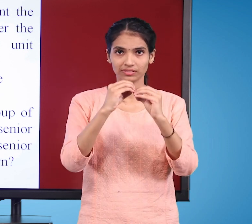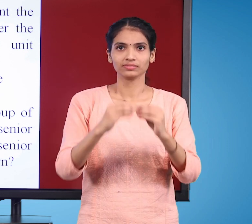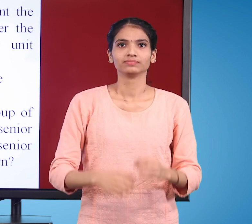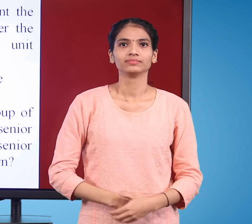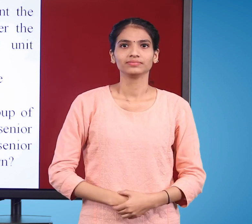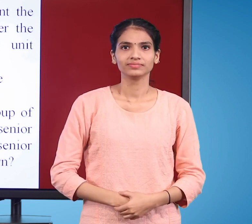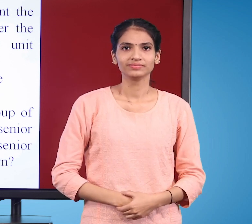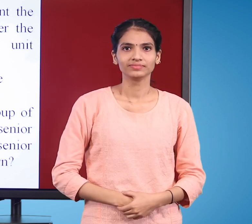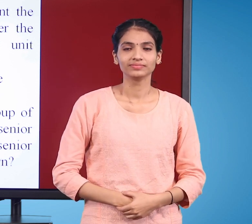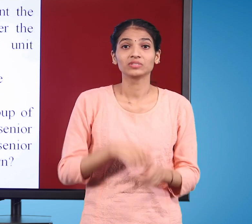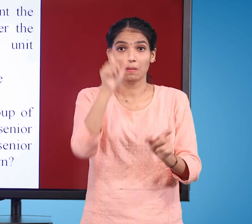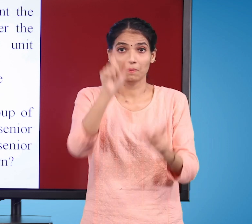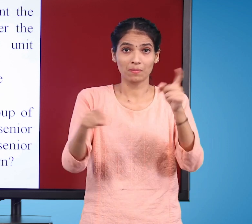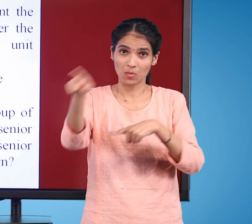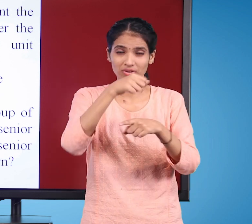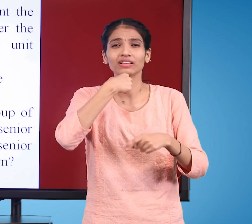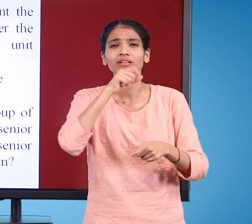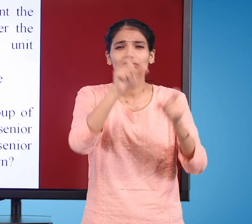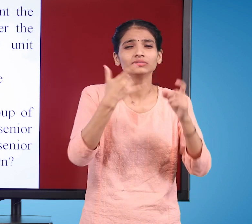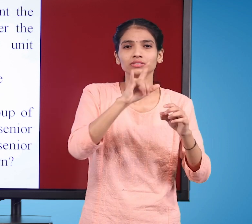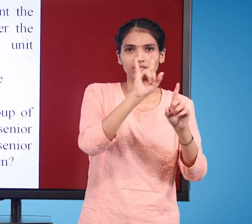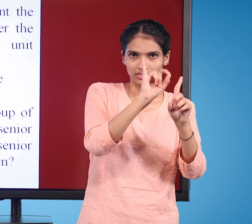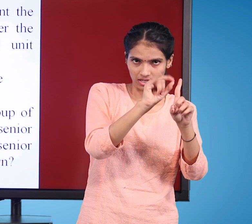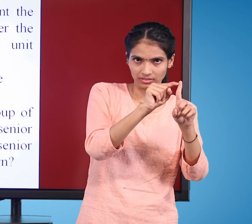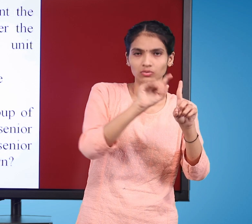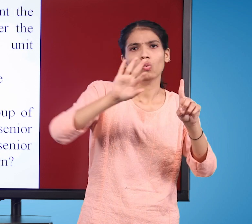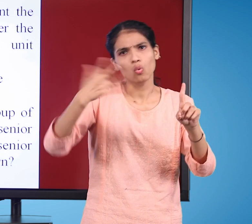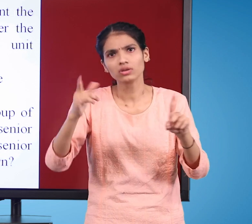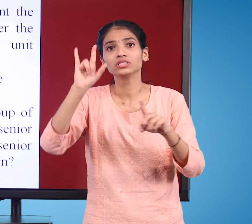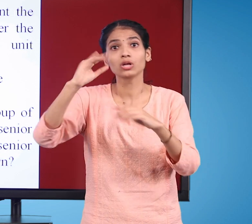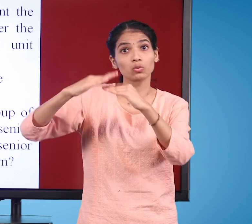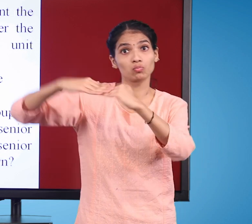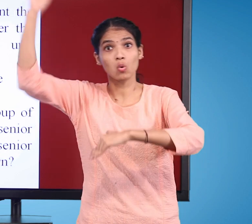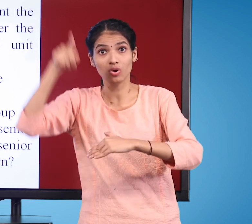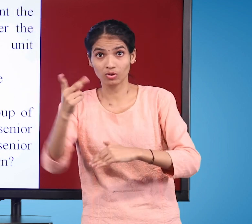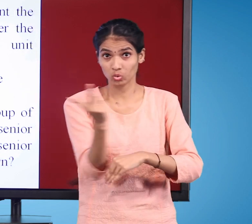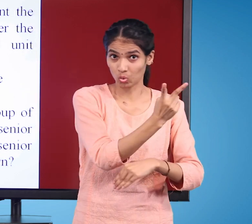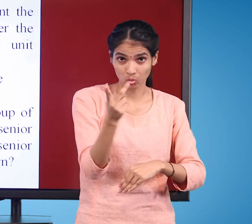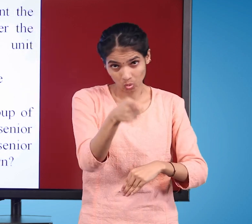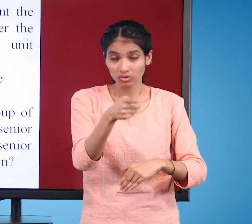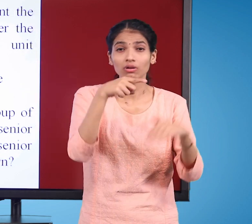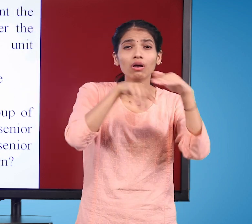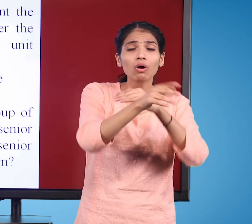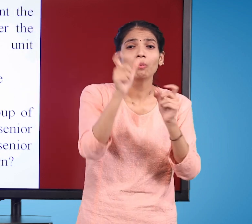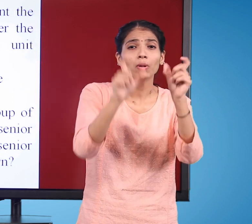B. All persons in the age group of 60 and above are called senior citizens. How many